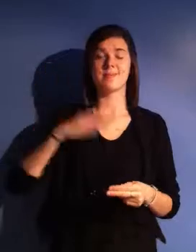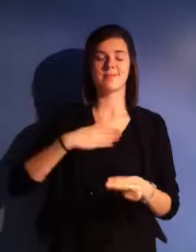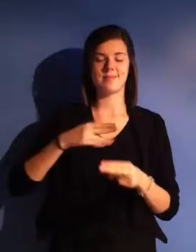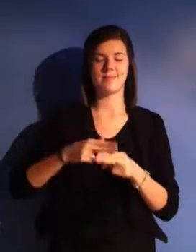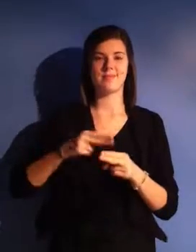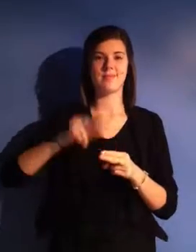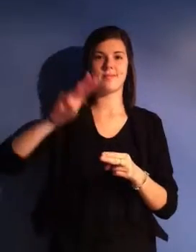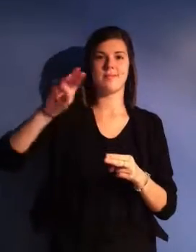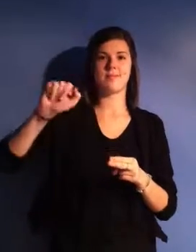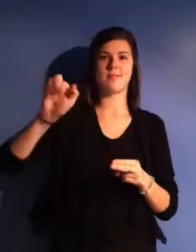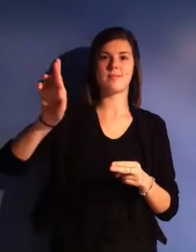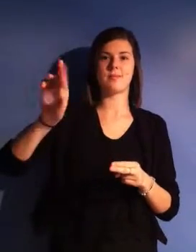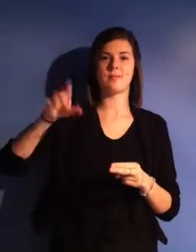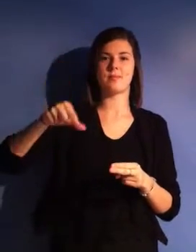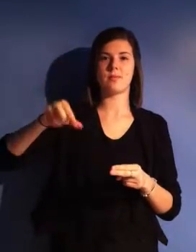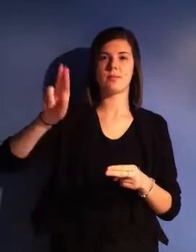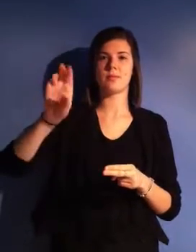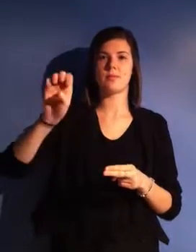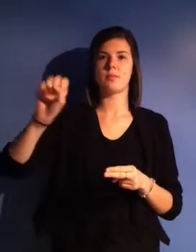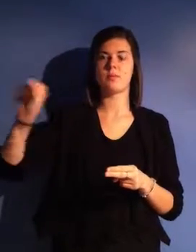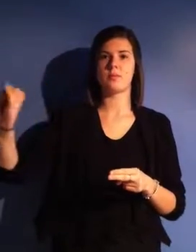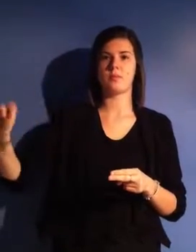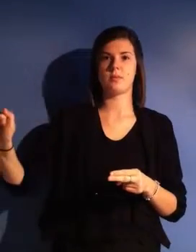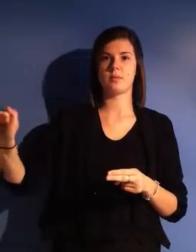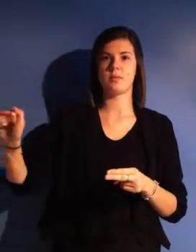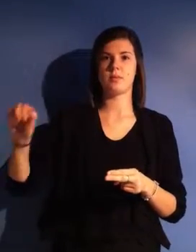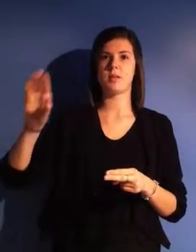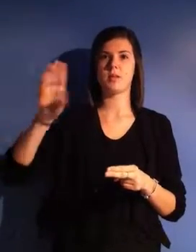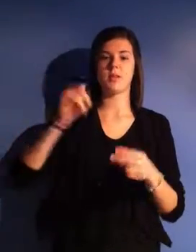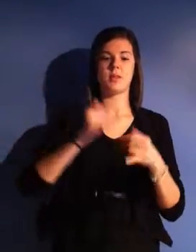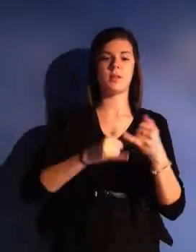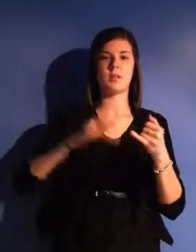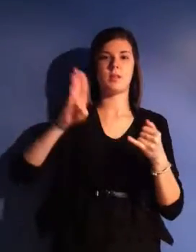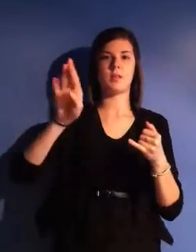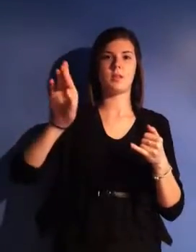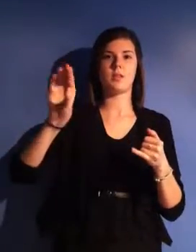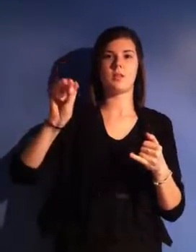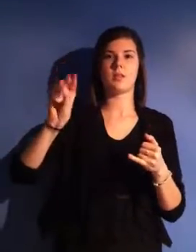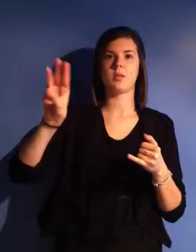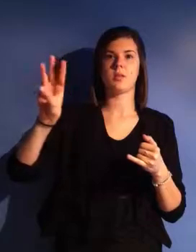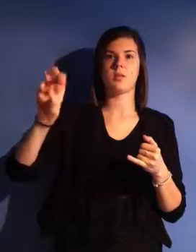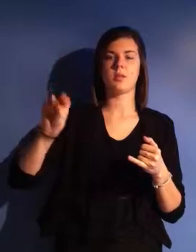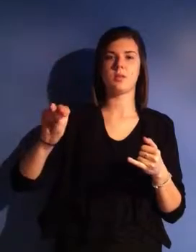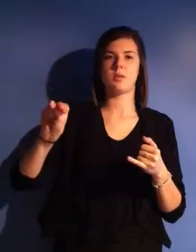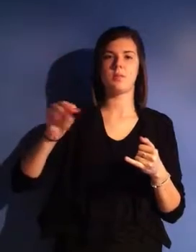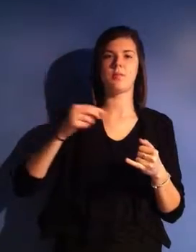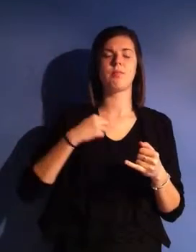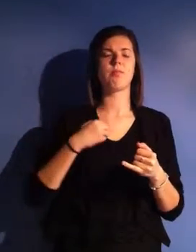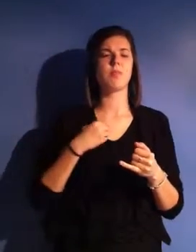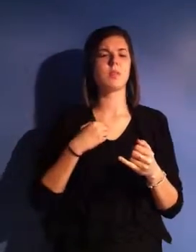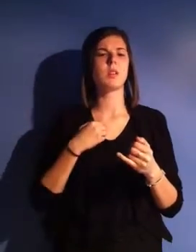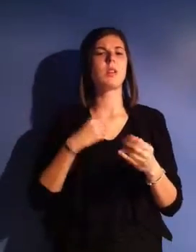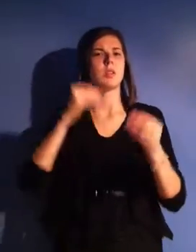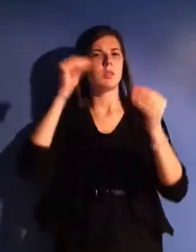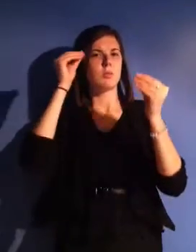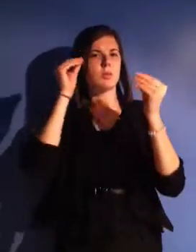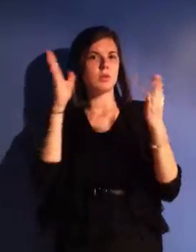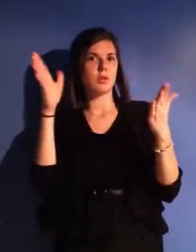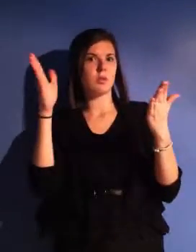My name is Marquessa Brown. I'm going to share with you some very simple instructions for putting a zipper in a